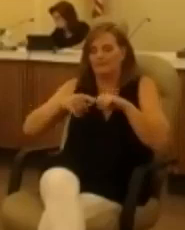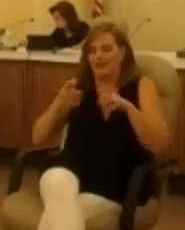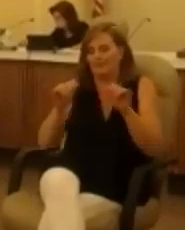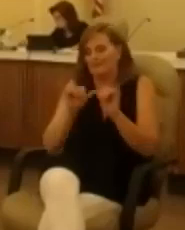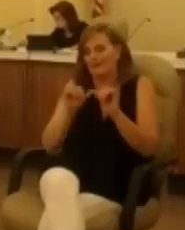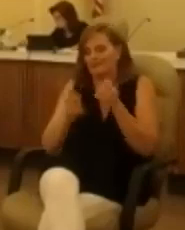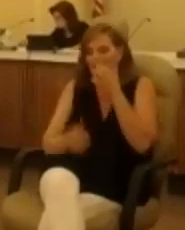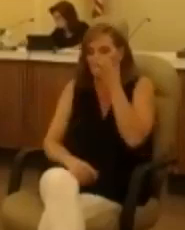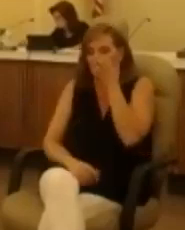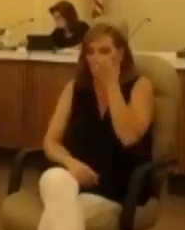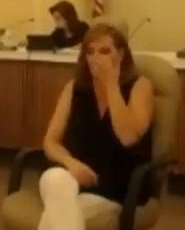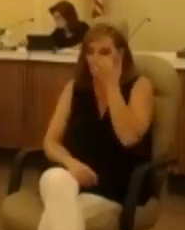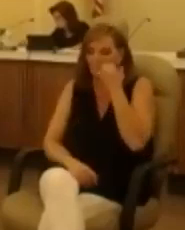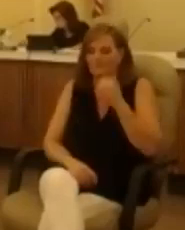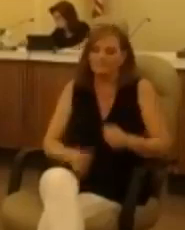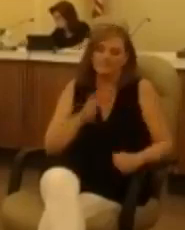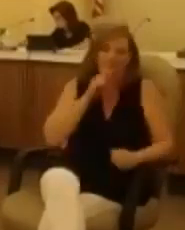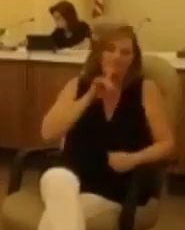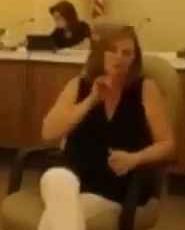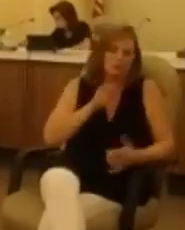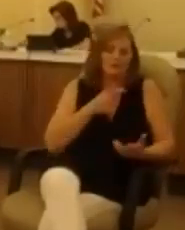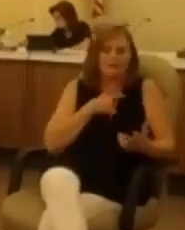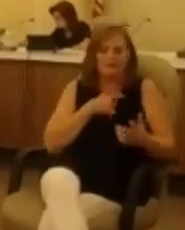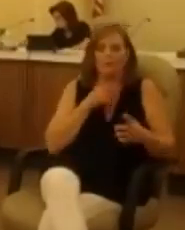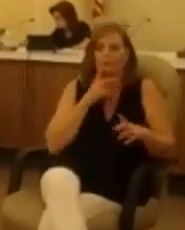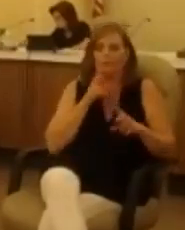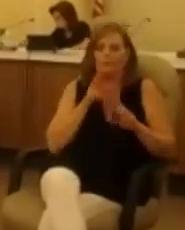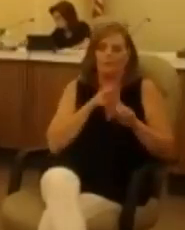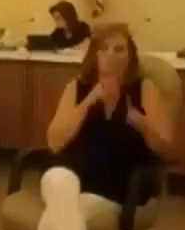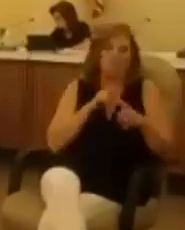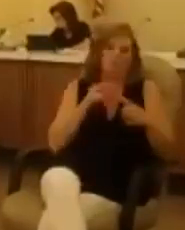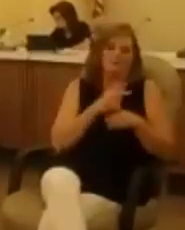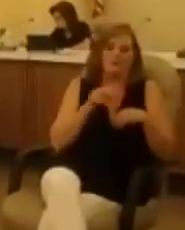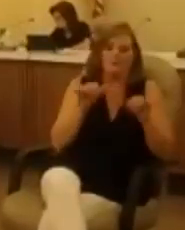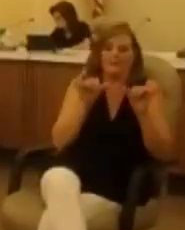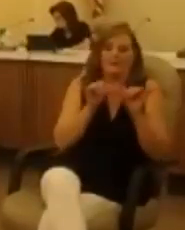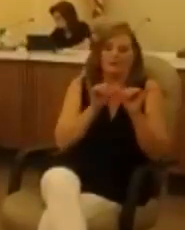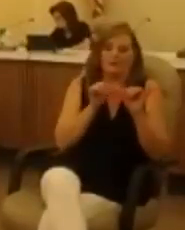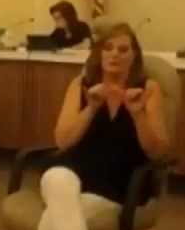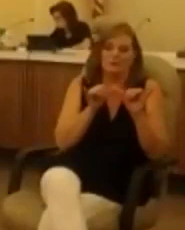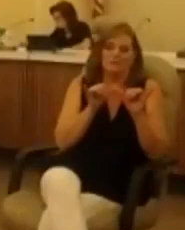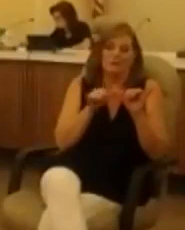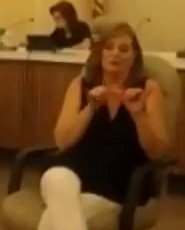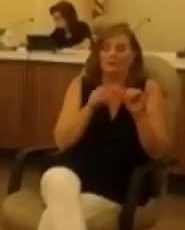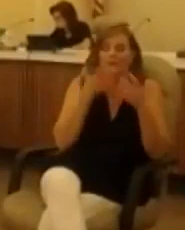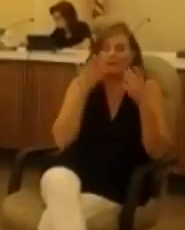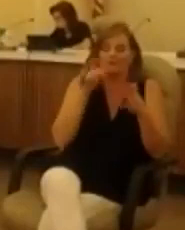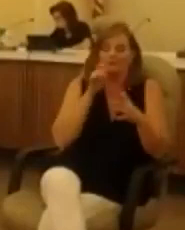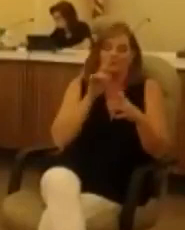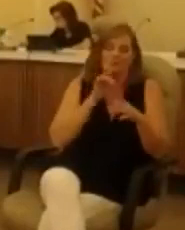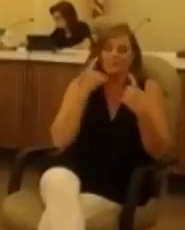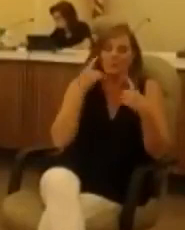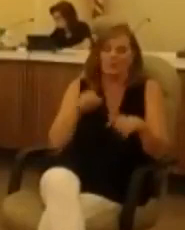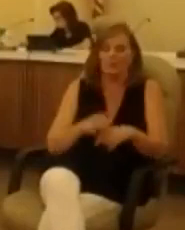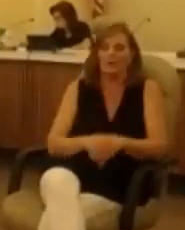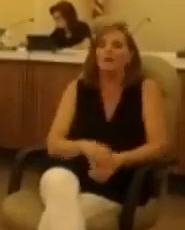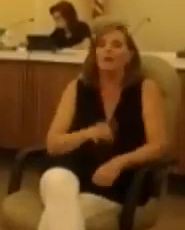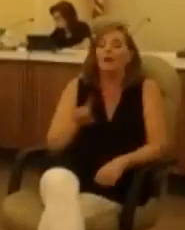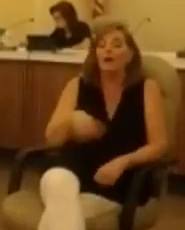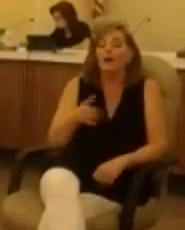basically as to whether that will work from an engineer design standpoint. I won't go into all the details as to the different engineering, but that would be the only